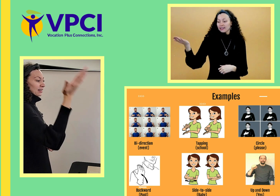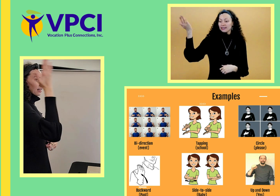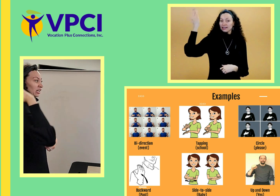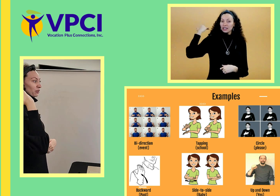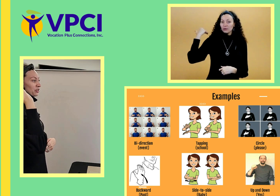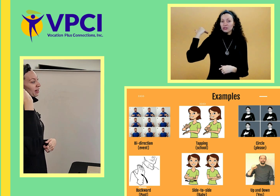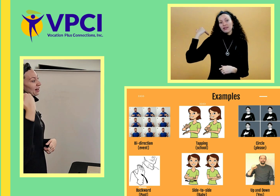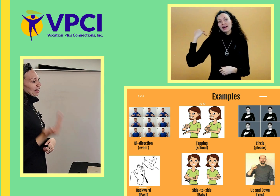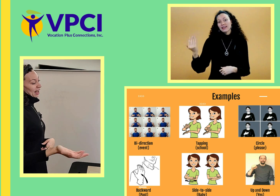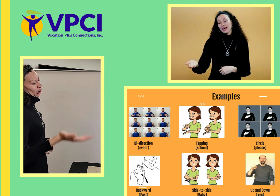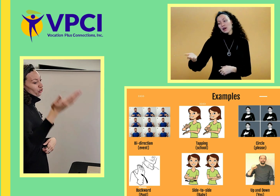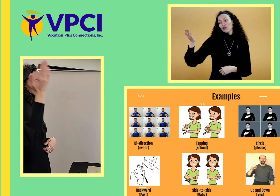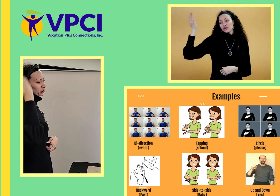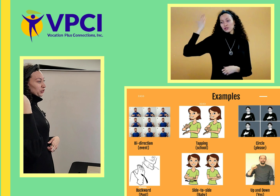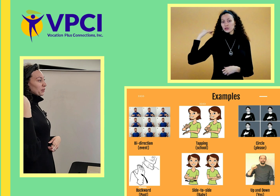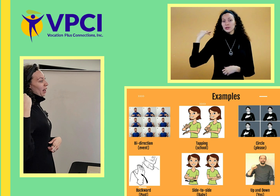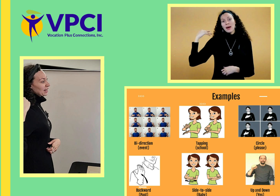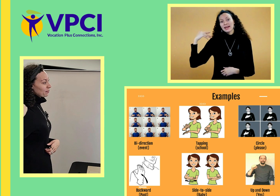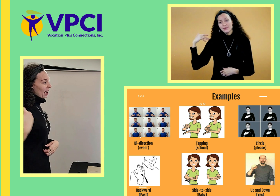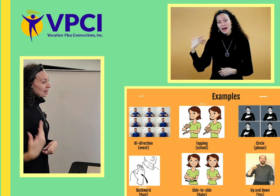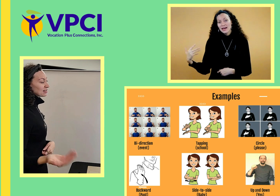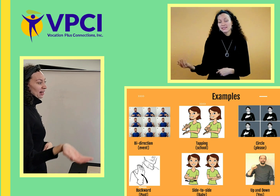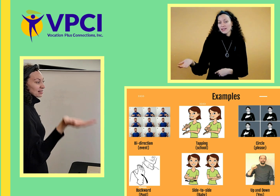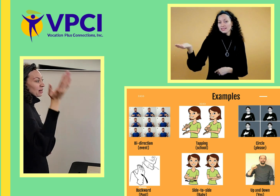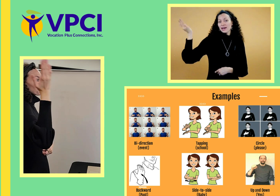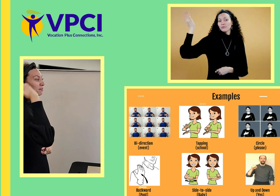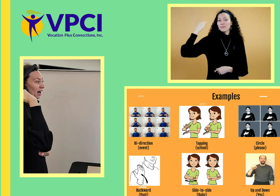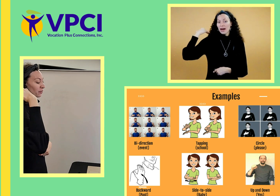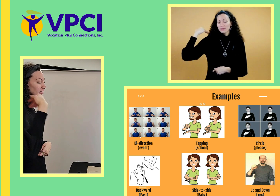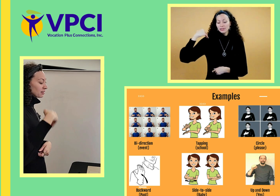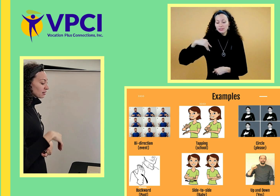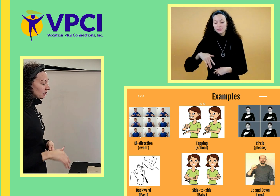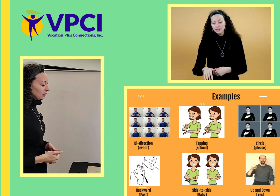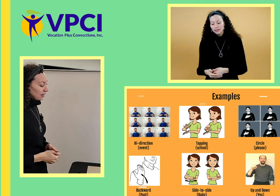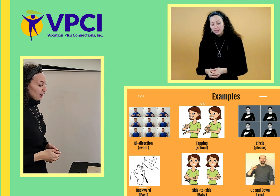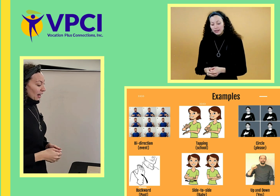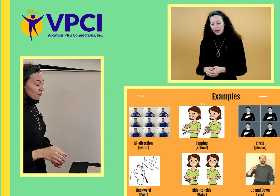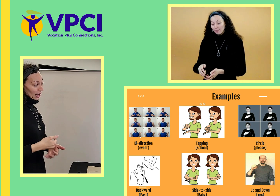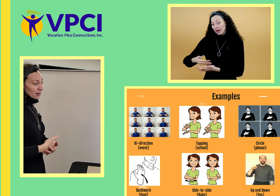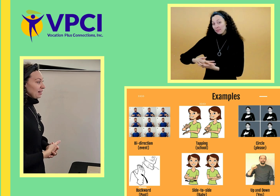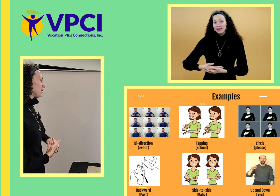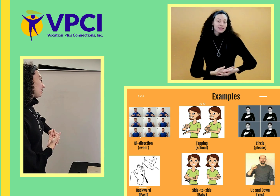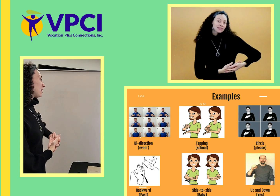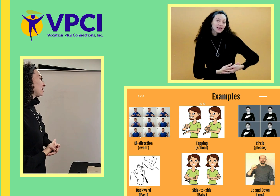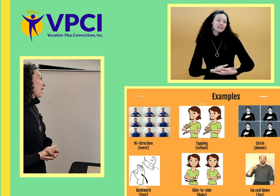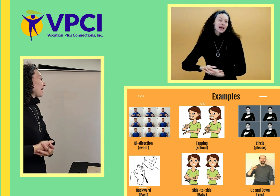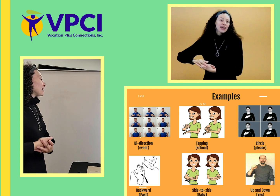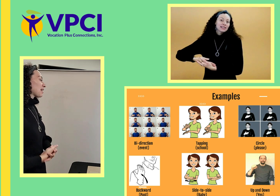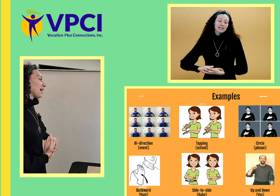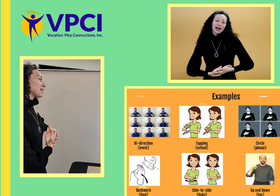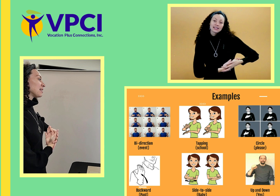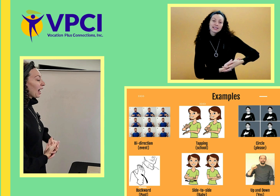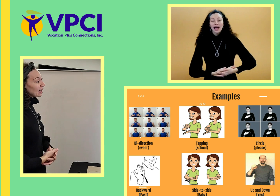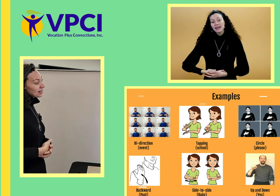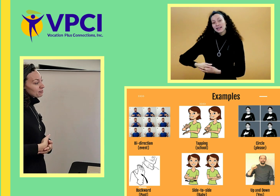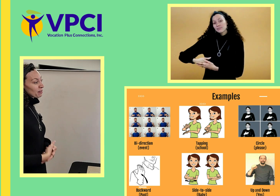past, you would do that like kind of over your shoulder, back in the past. So that sign would be backwards. A baby is signed